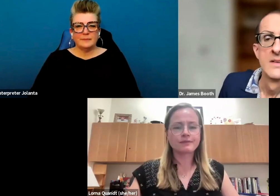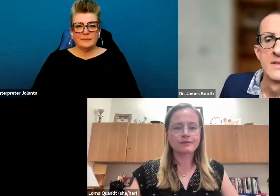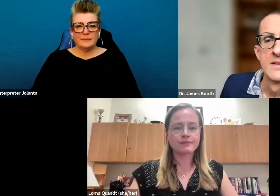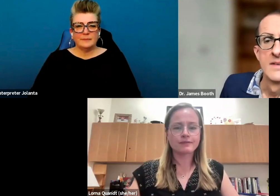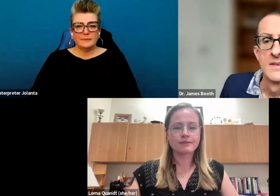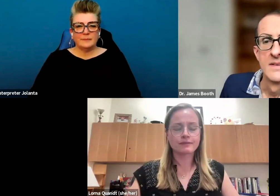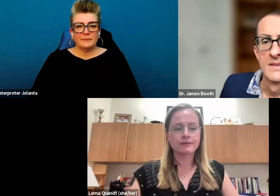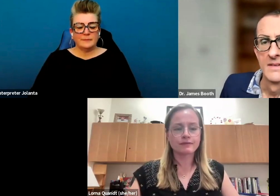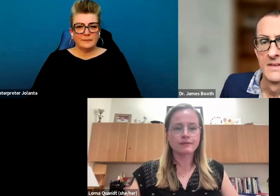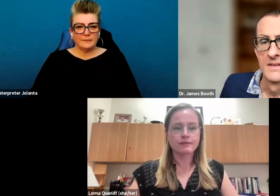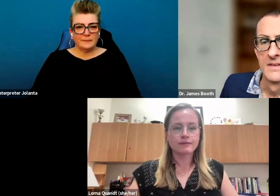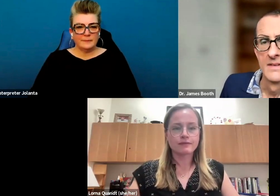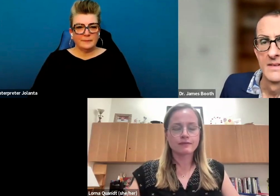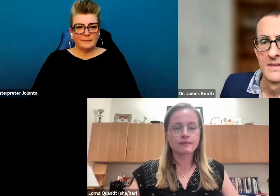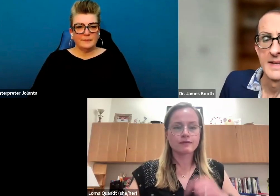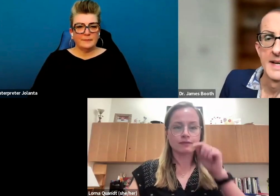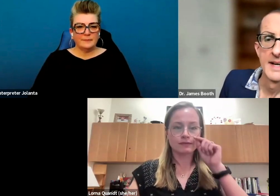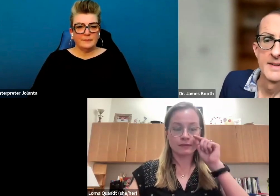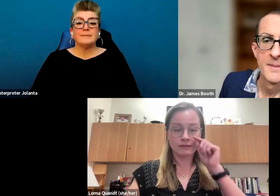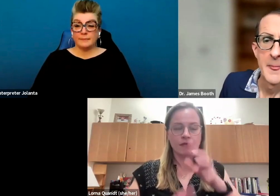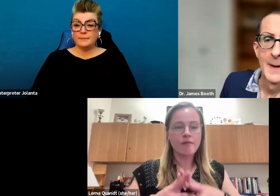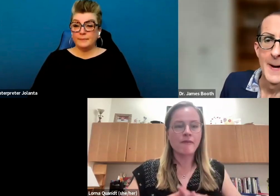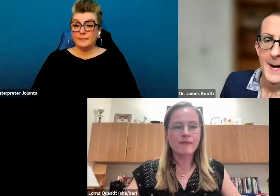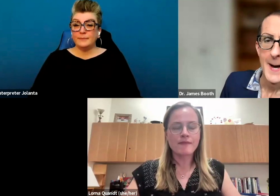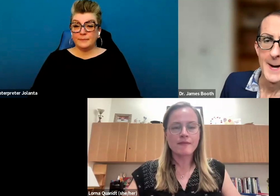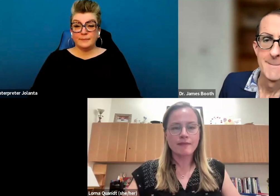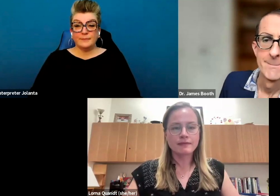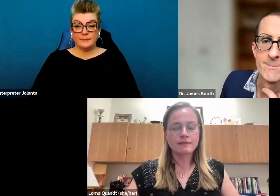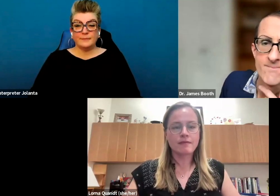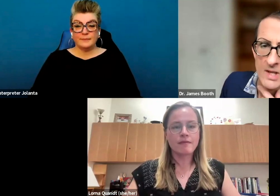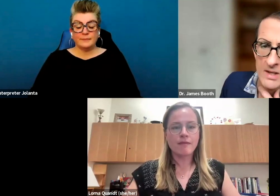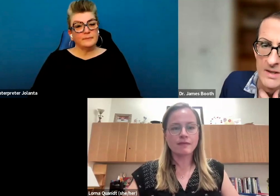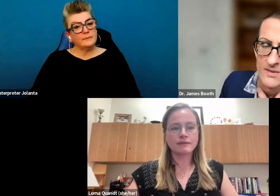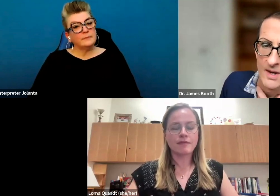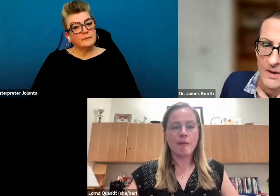context? And what exactly are you looking at? Yeah. Um,